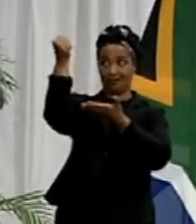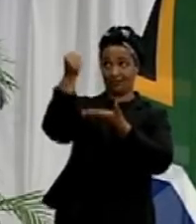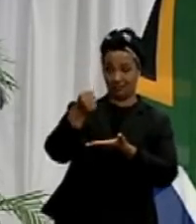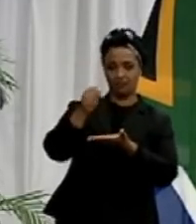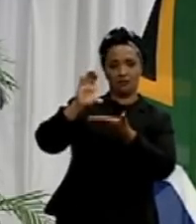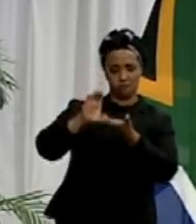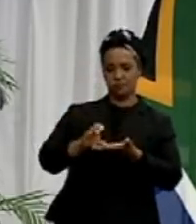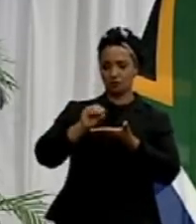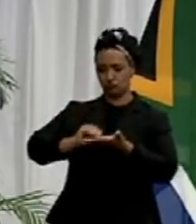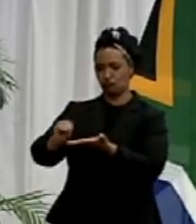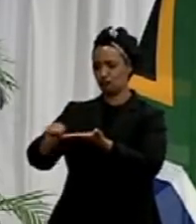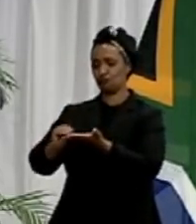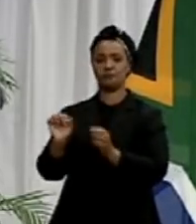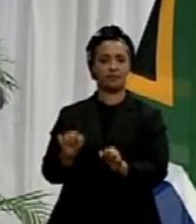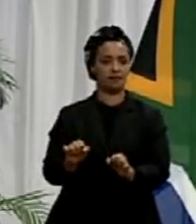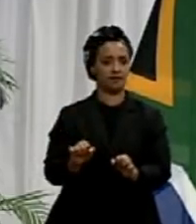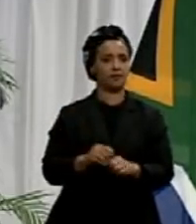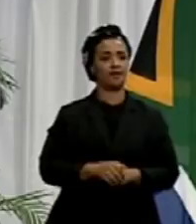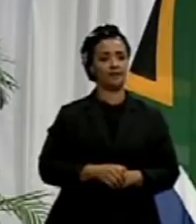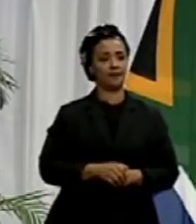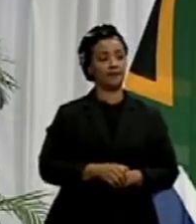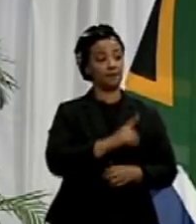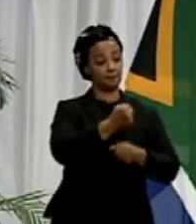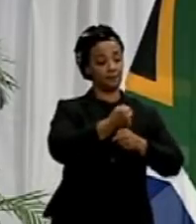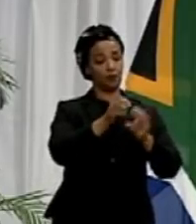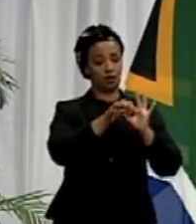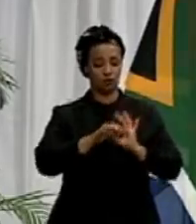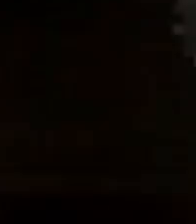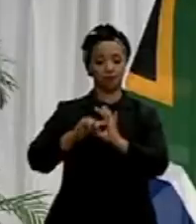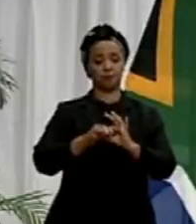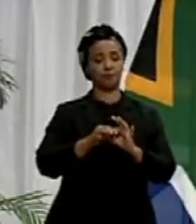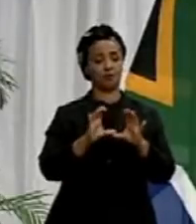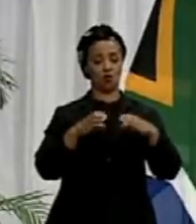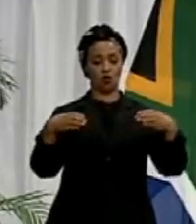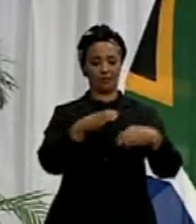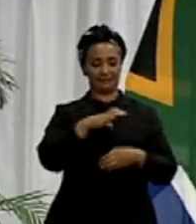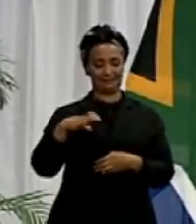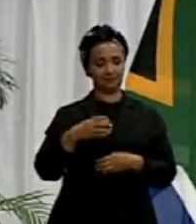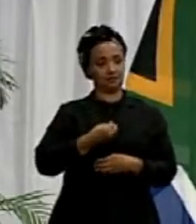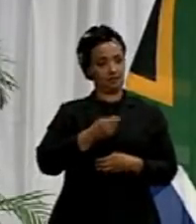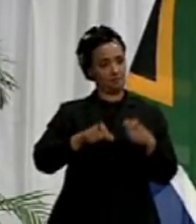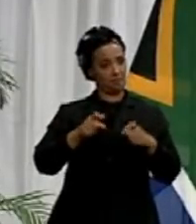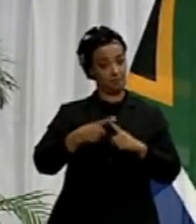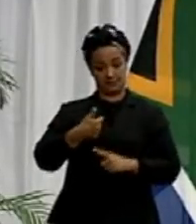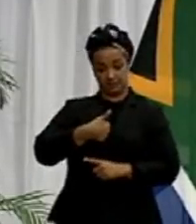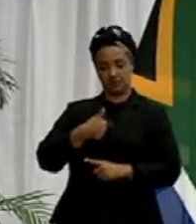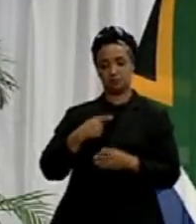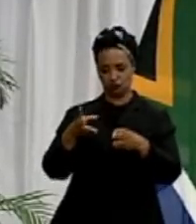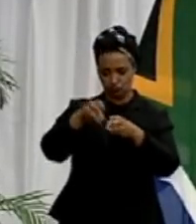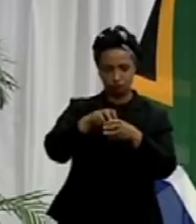their projects. He worked with a committee of young people and myself to